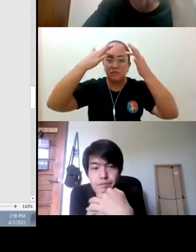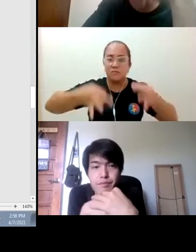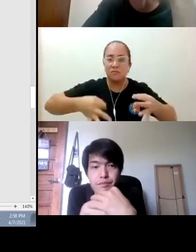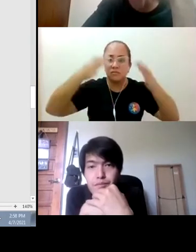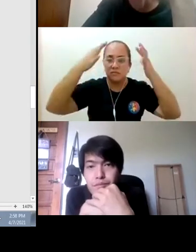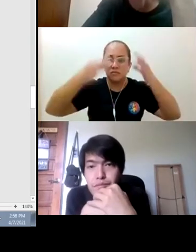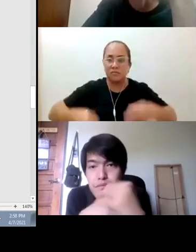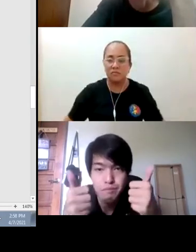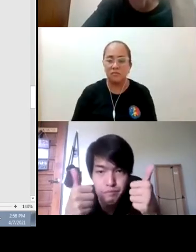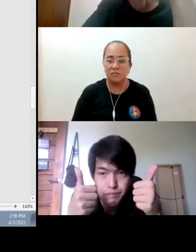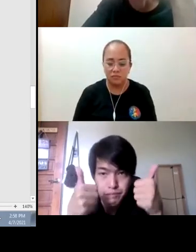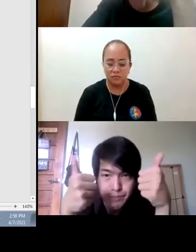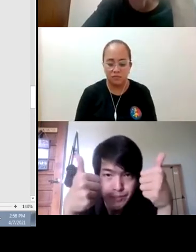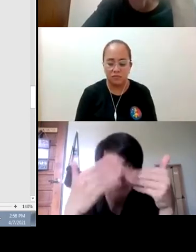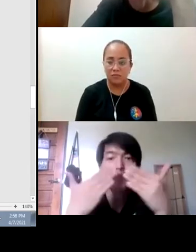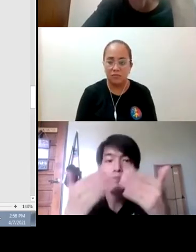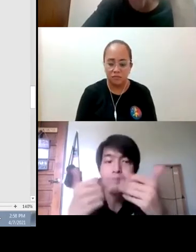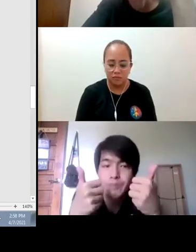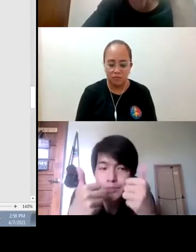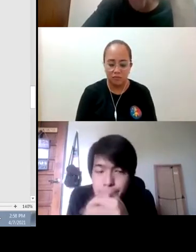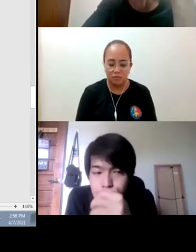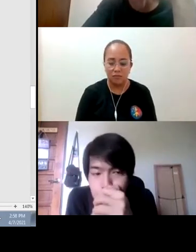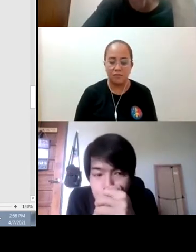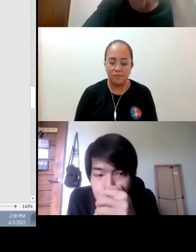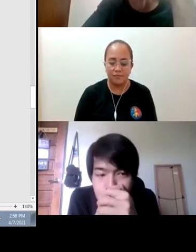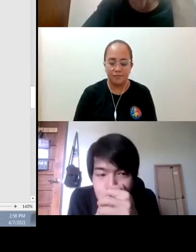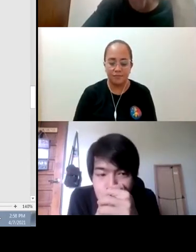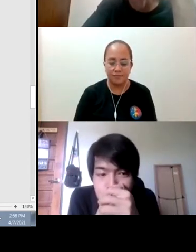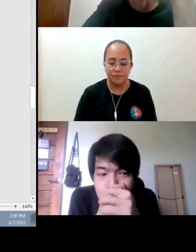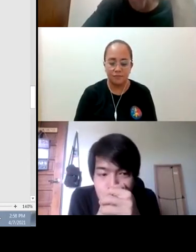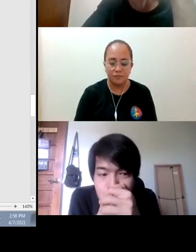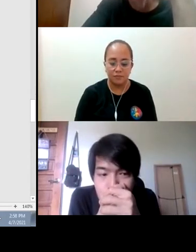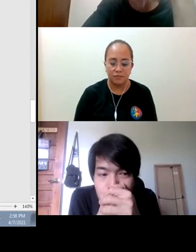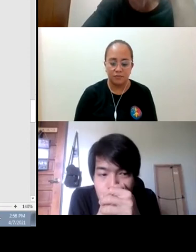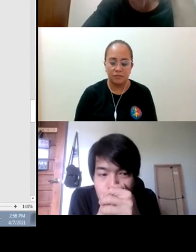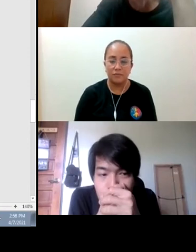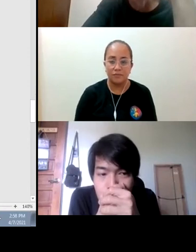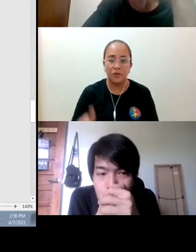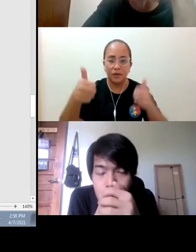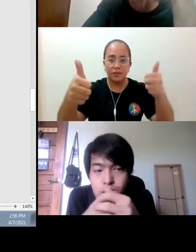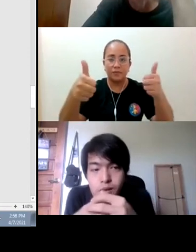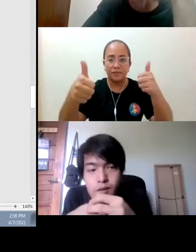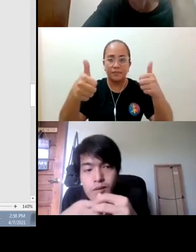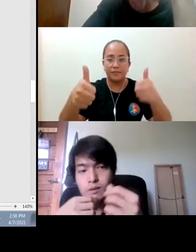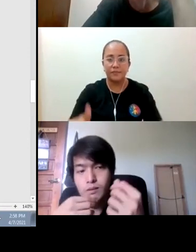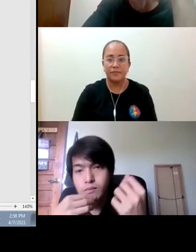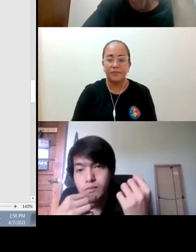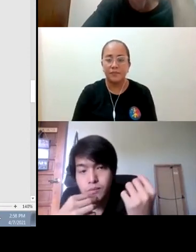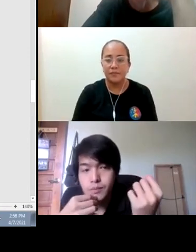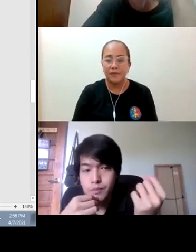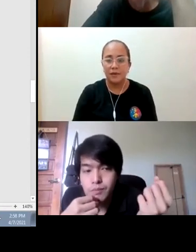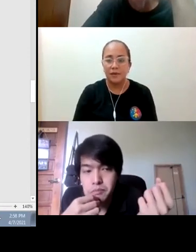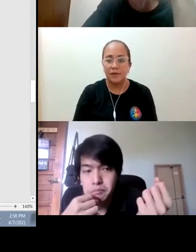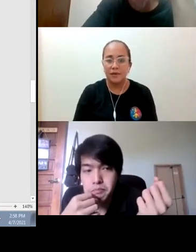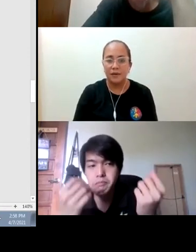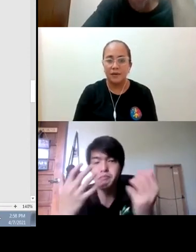Okay. Yeah. Okay. That makes sense. Thank you, sir. All right. No problem.